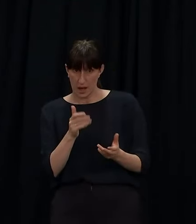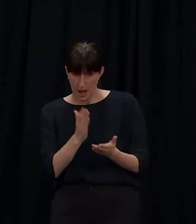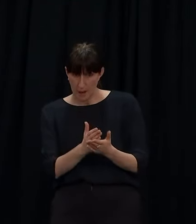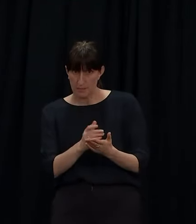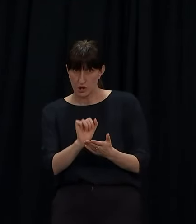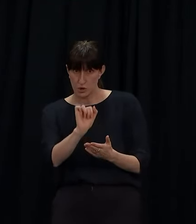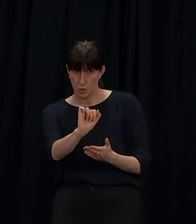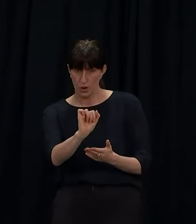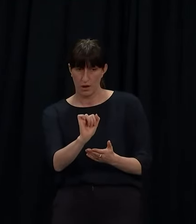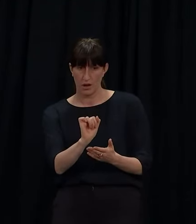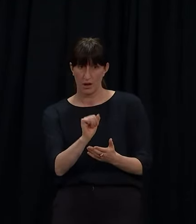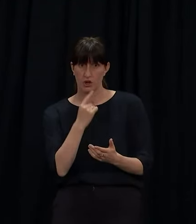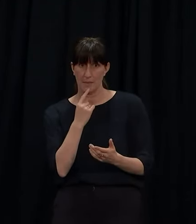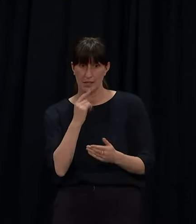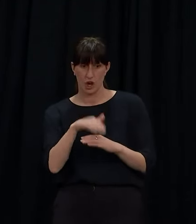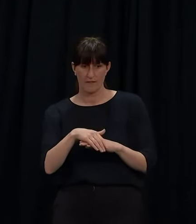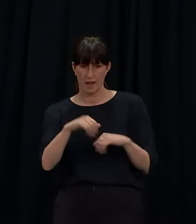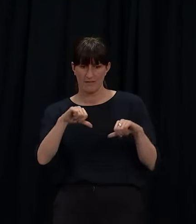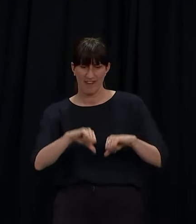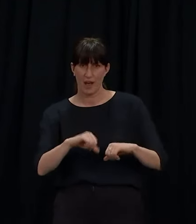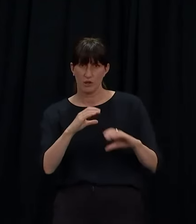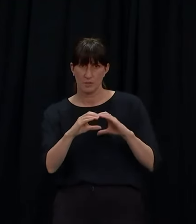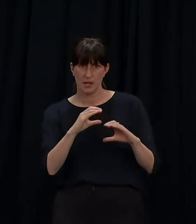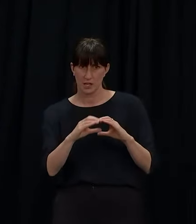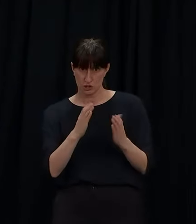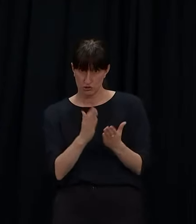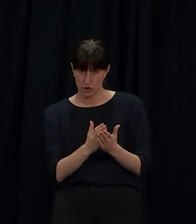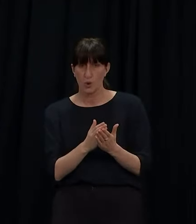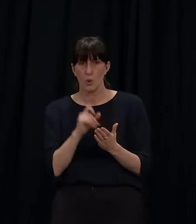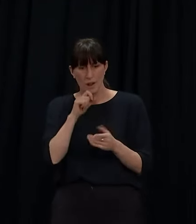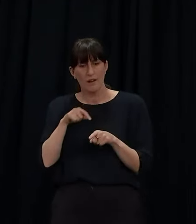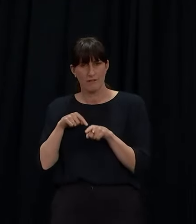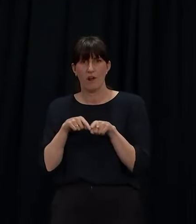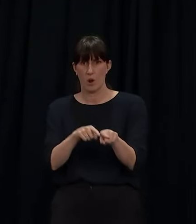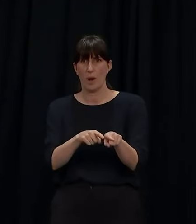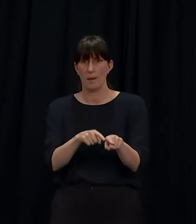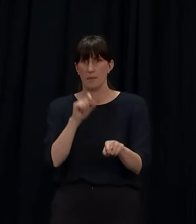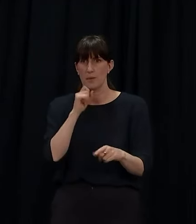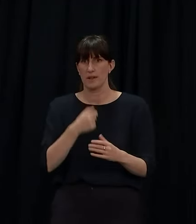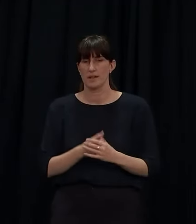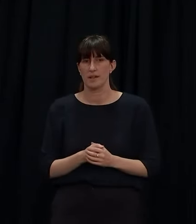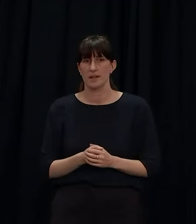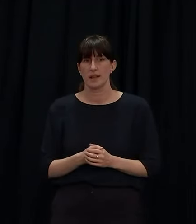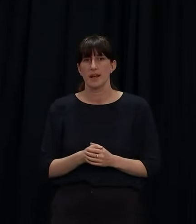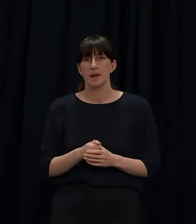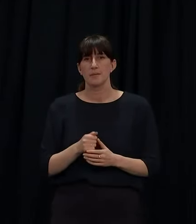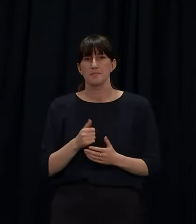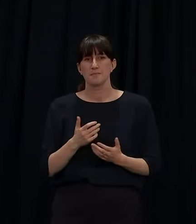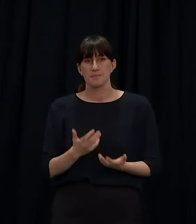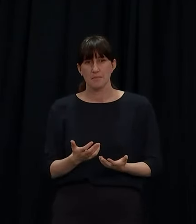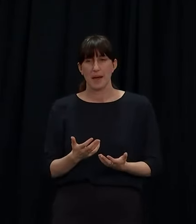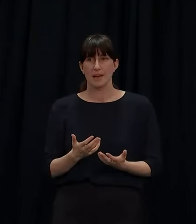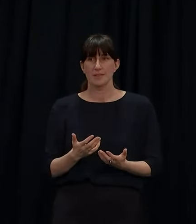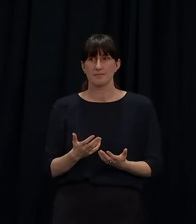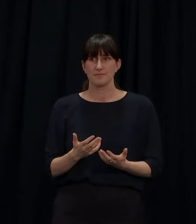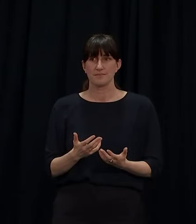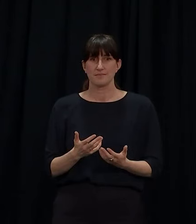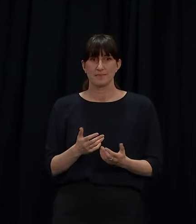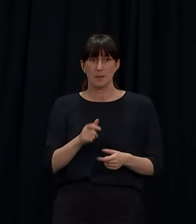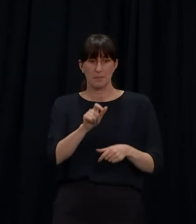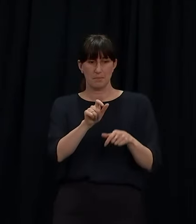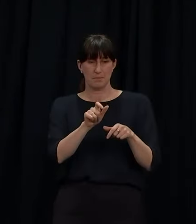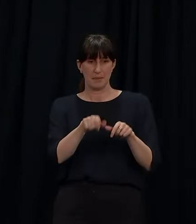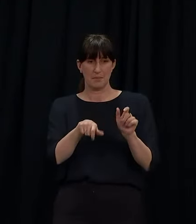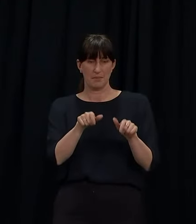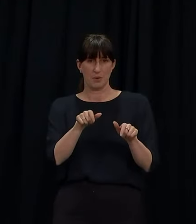turn. One thing I will say is that we have individuals split across multiple congregations. I think that has posed some